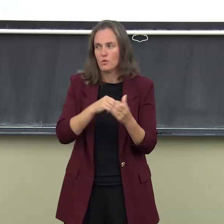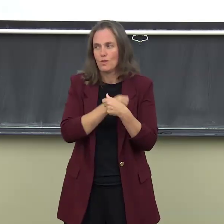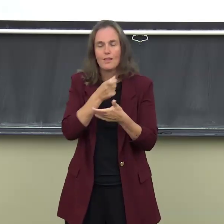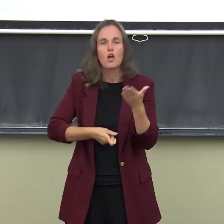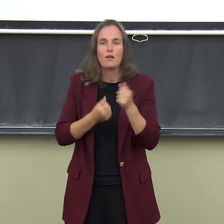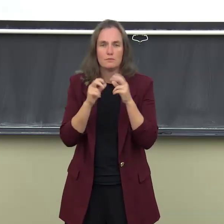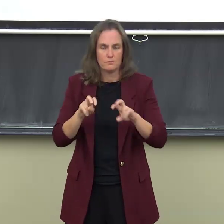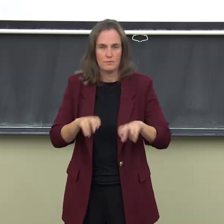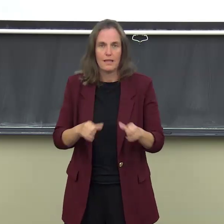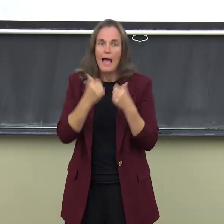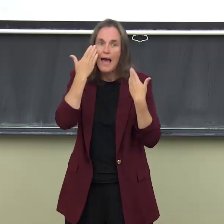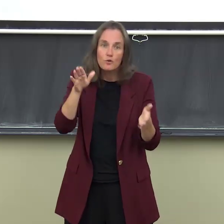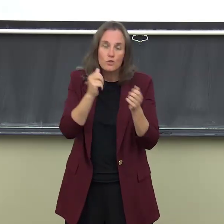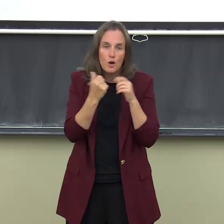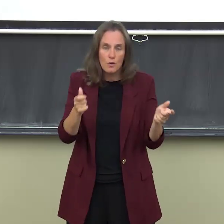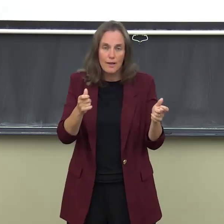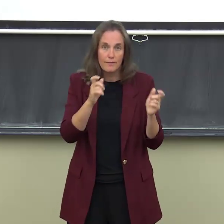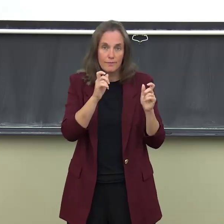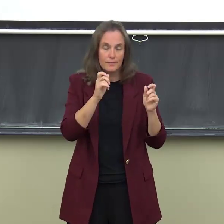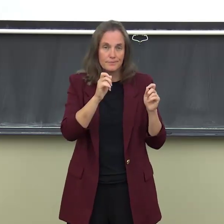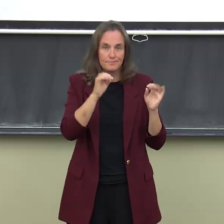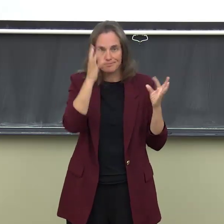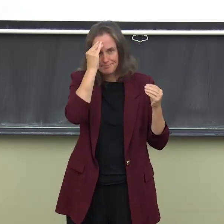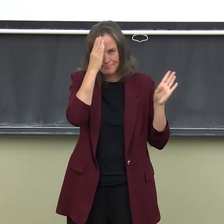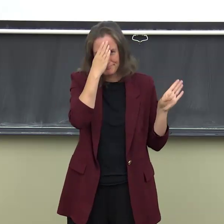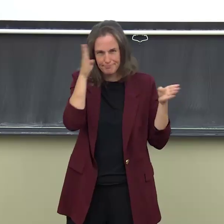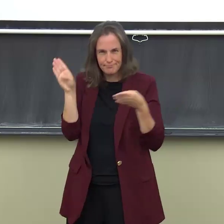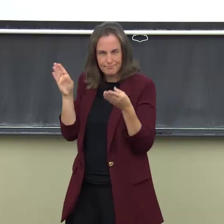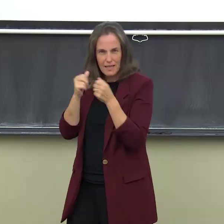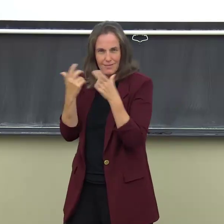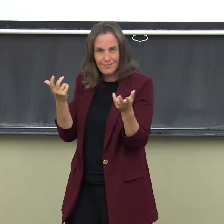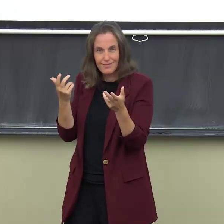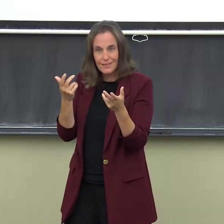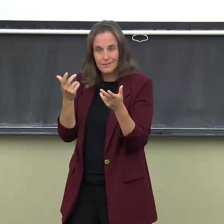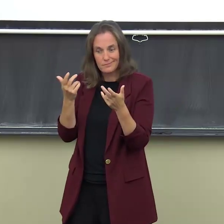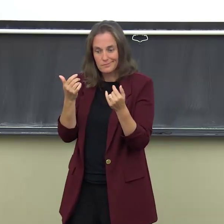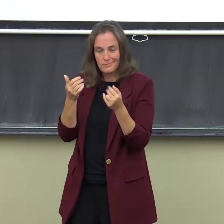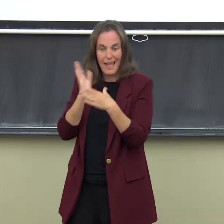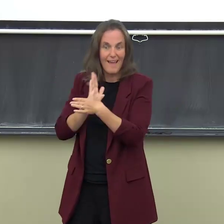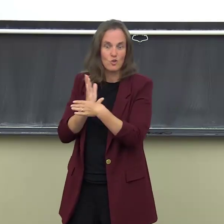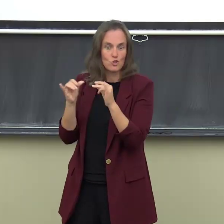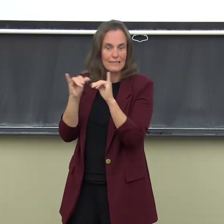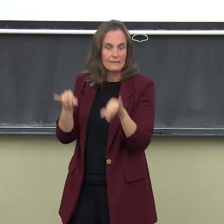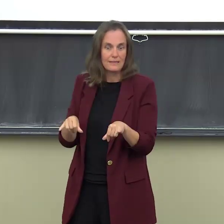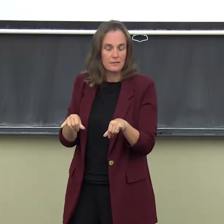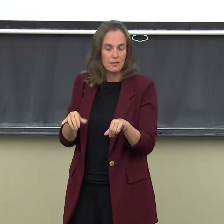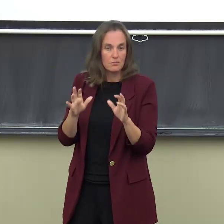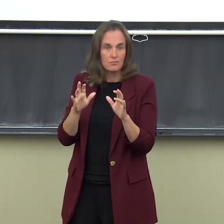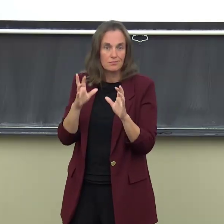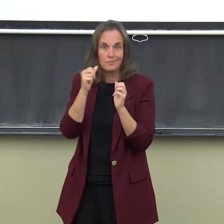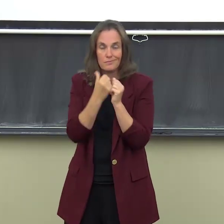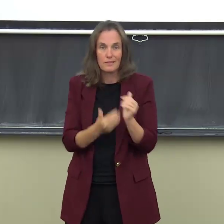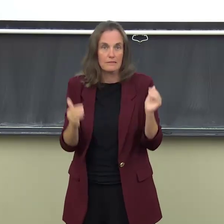maybe reframing these averaging systems as equating them